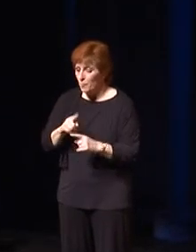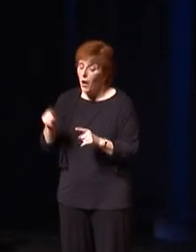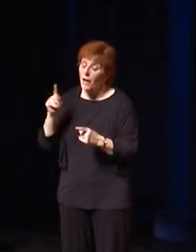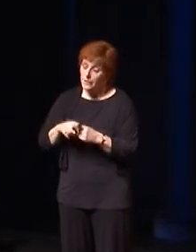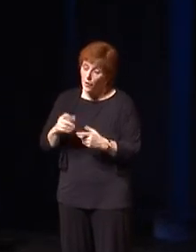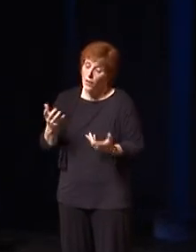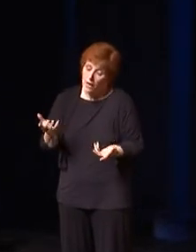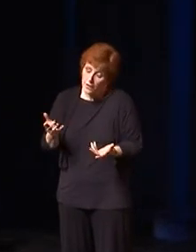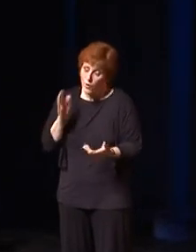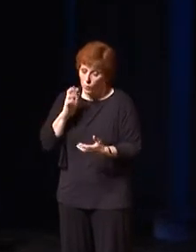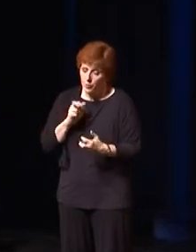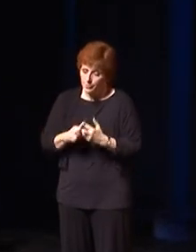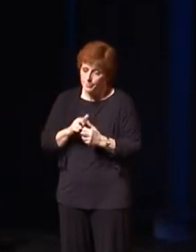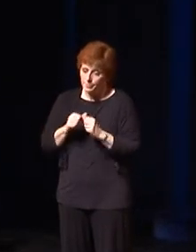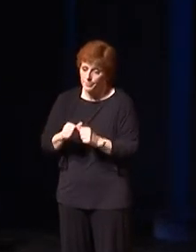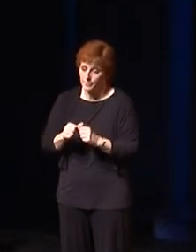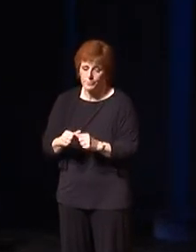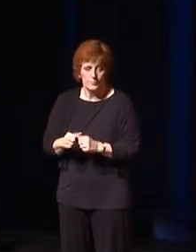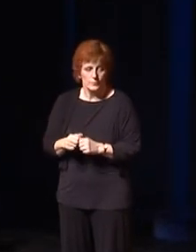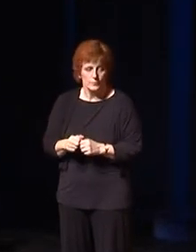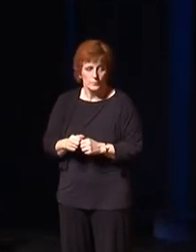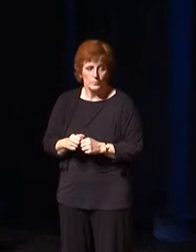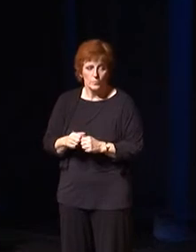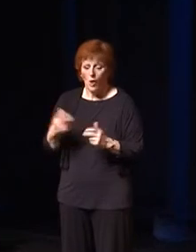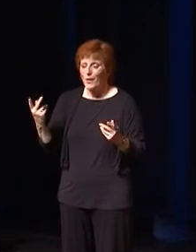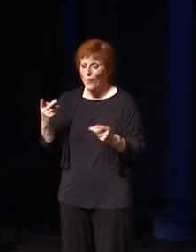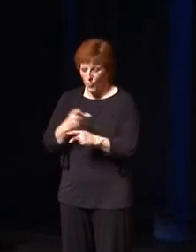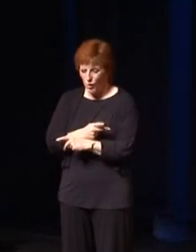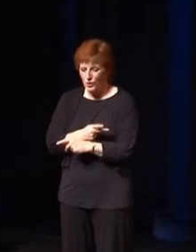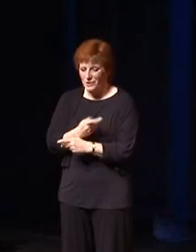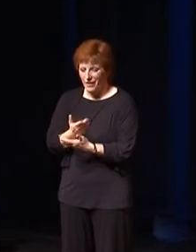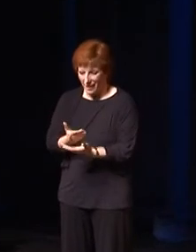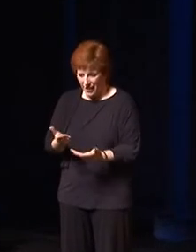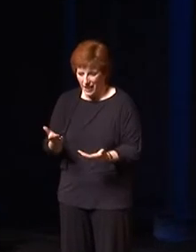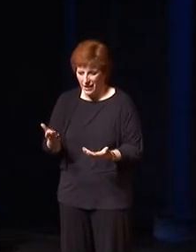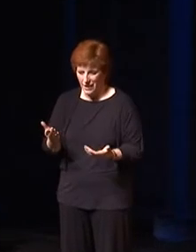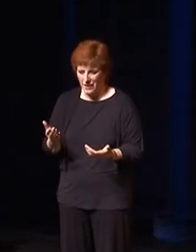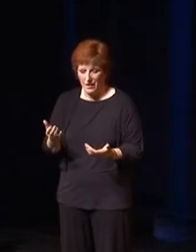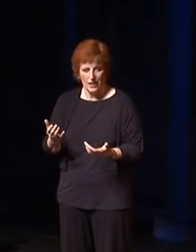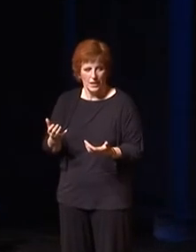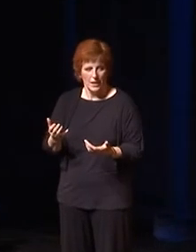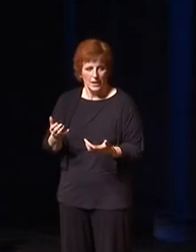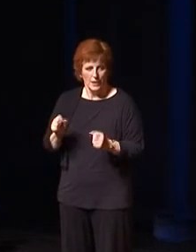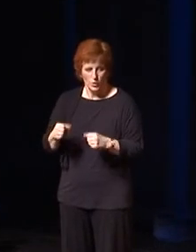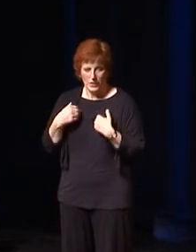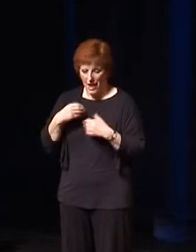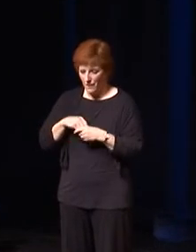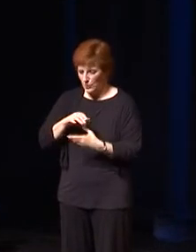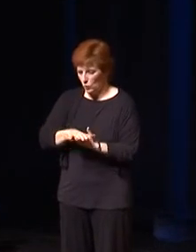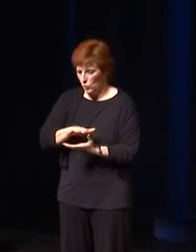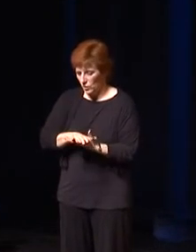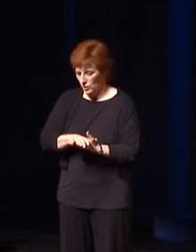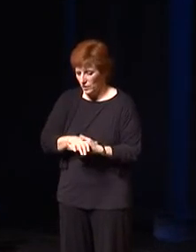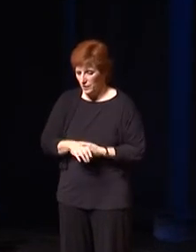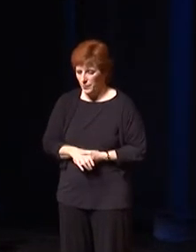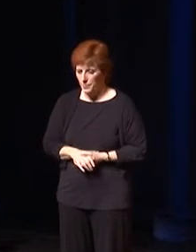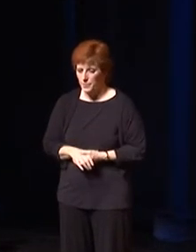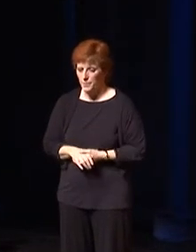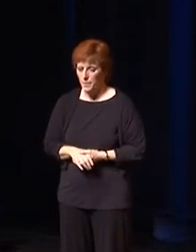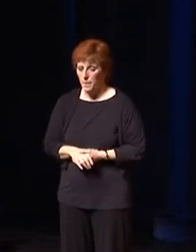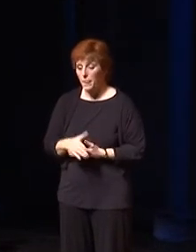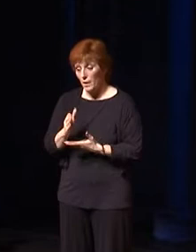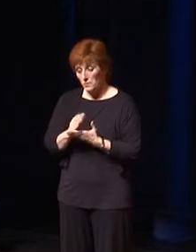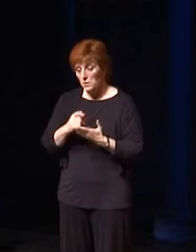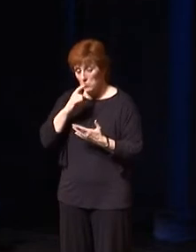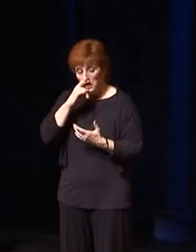addressed, it's going to be probably the single worst thing, you know, that you could have in a school. You know, there's